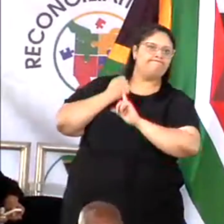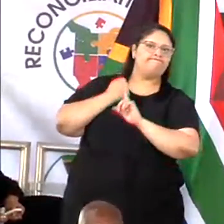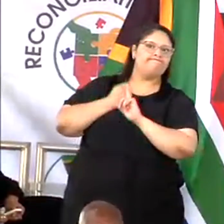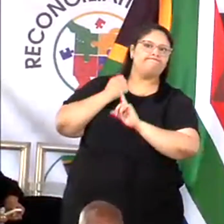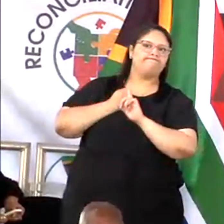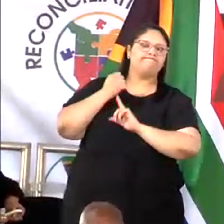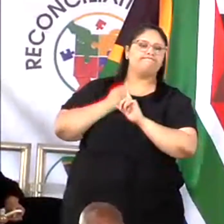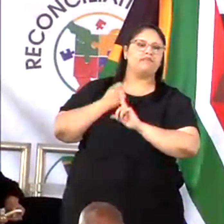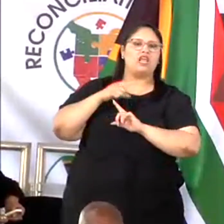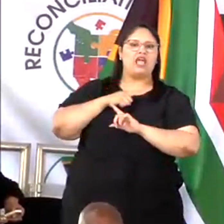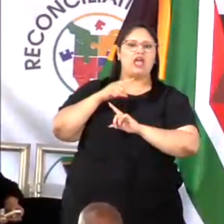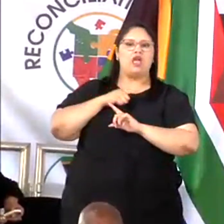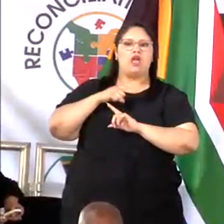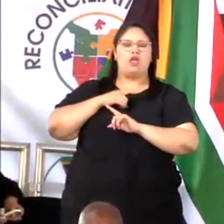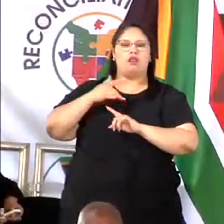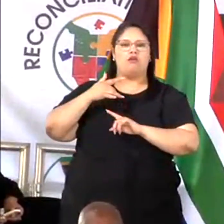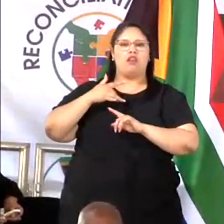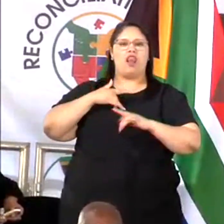and dispossession.